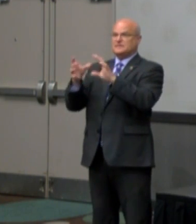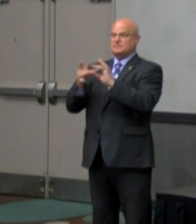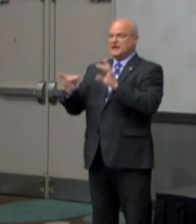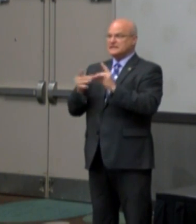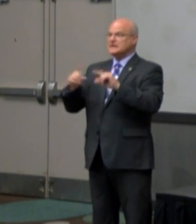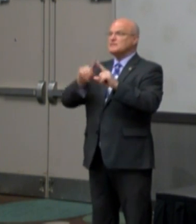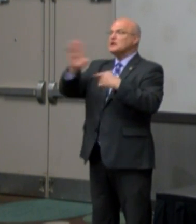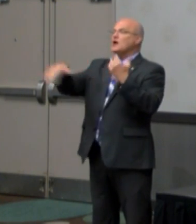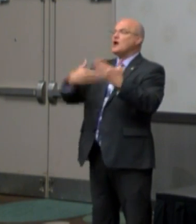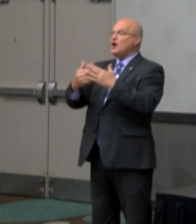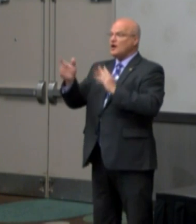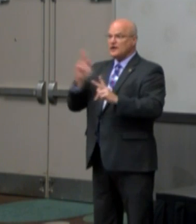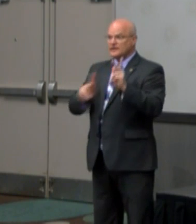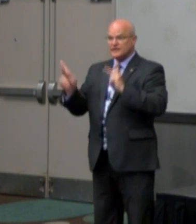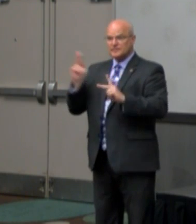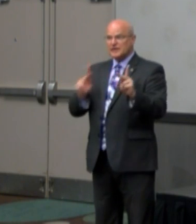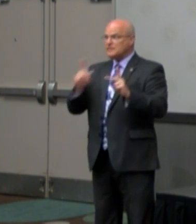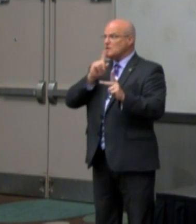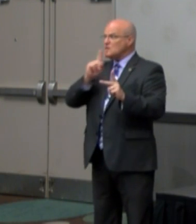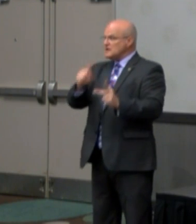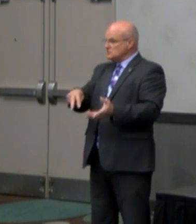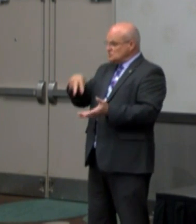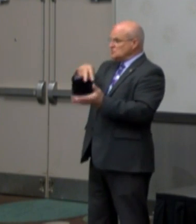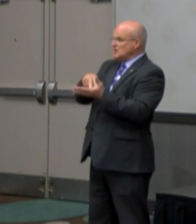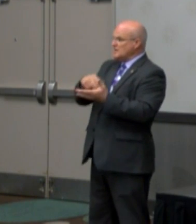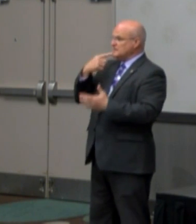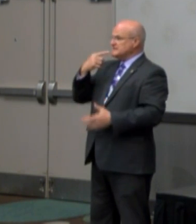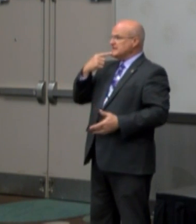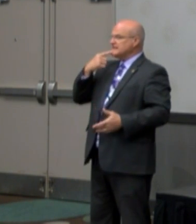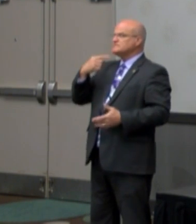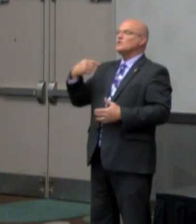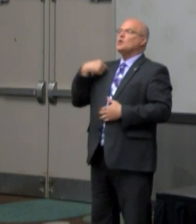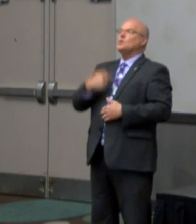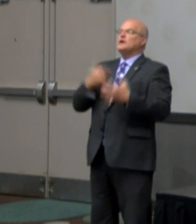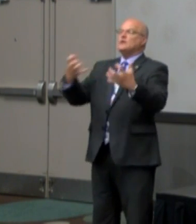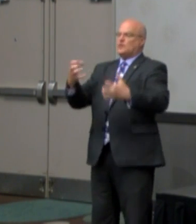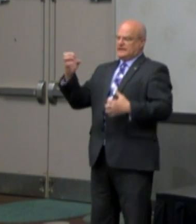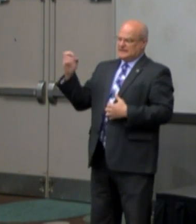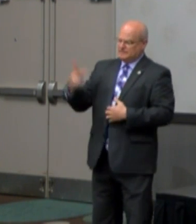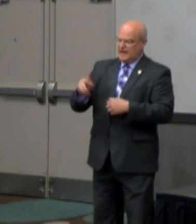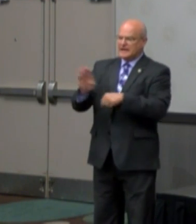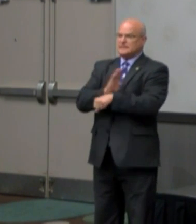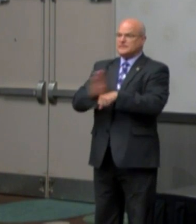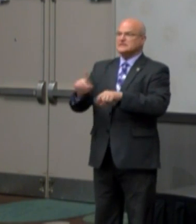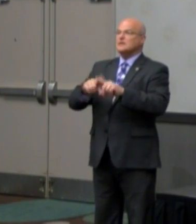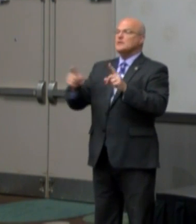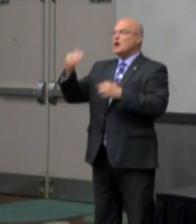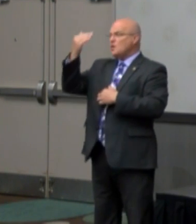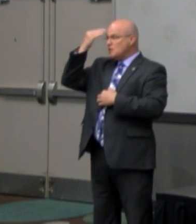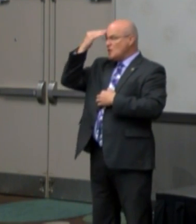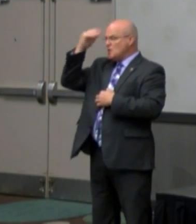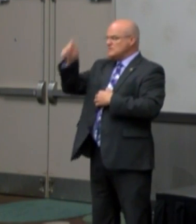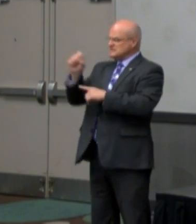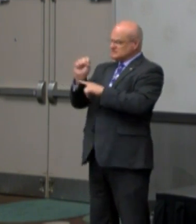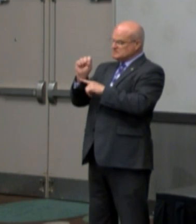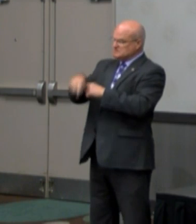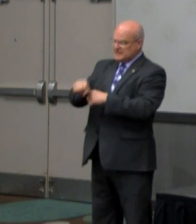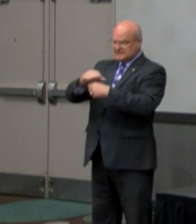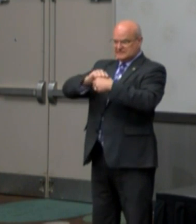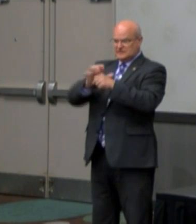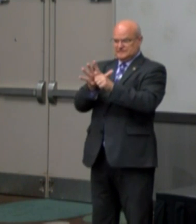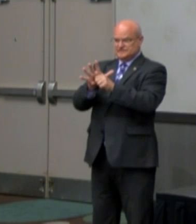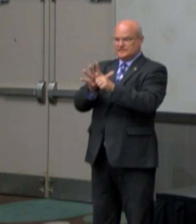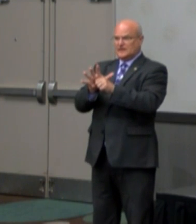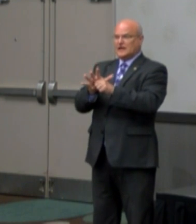message, but all the citizens that's really stood up and say, we want to get back to business, but we know we've got to beat this, and so we're going to do what